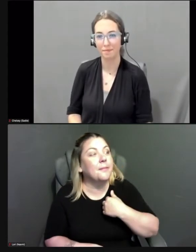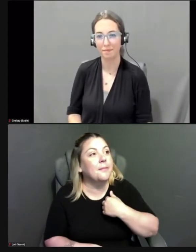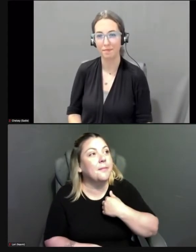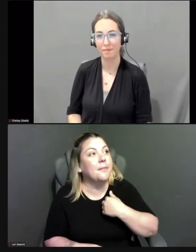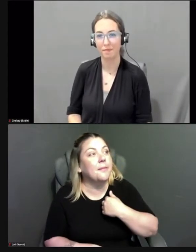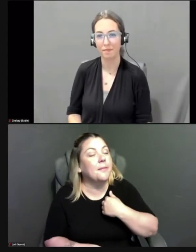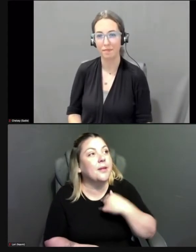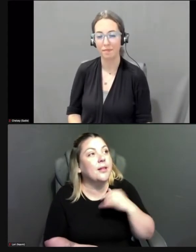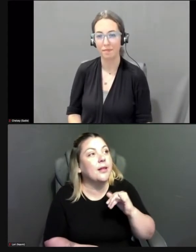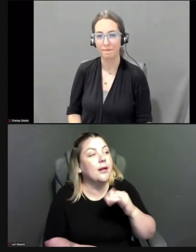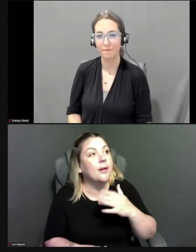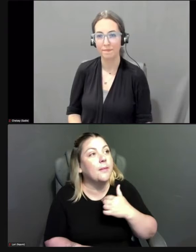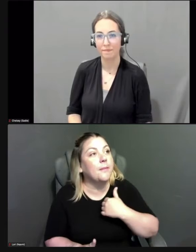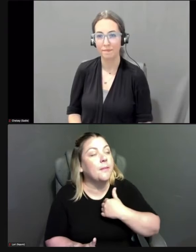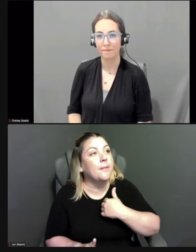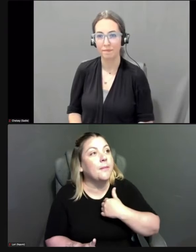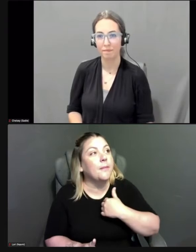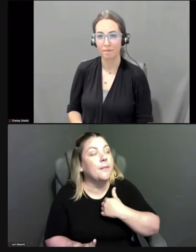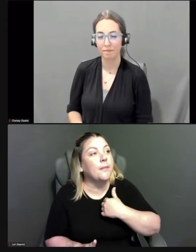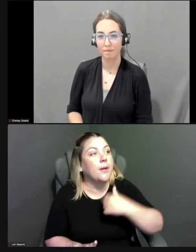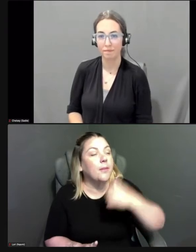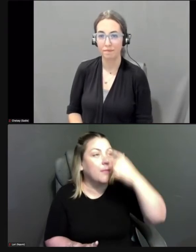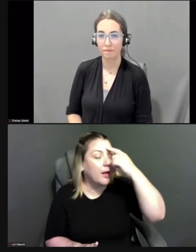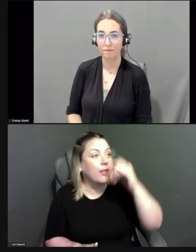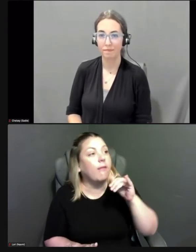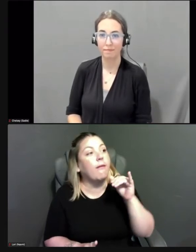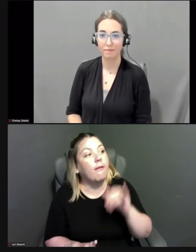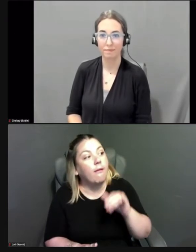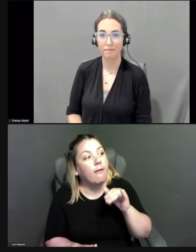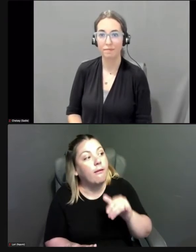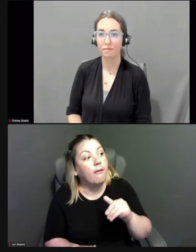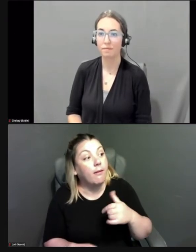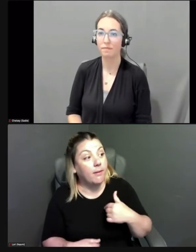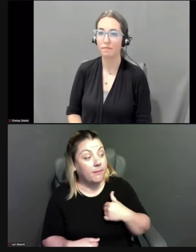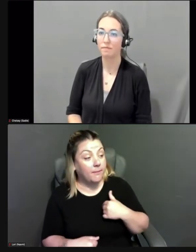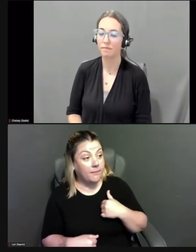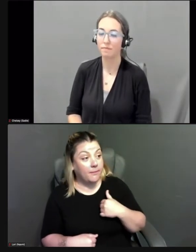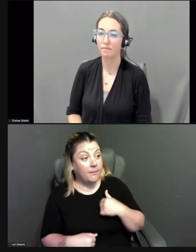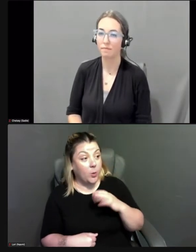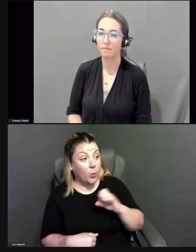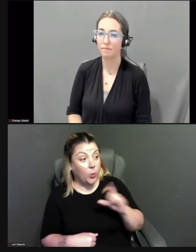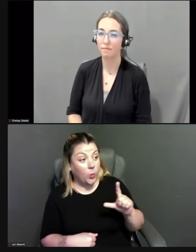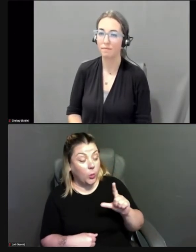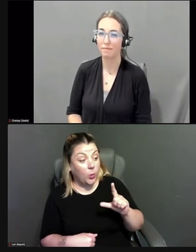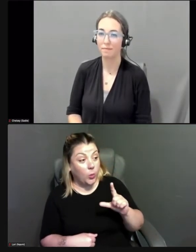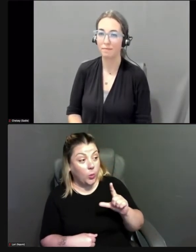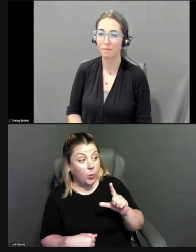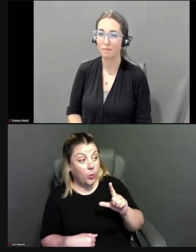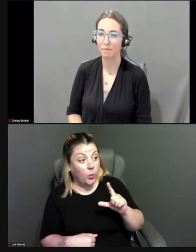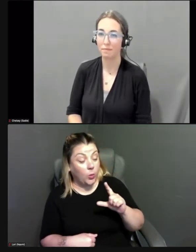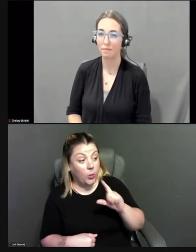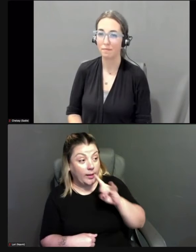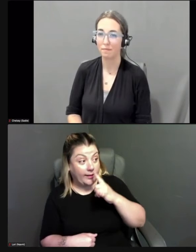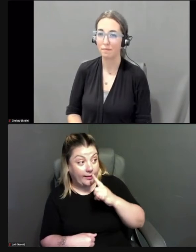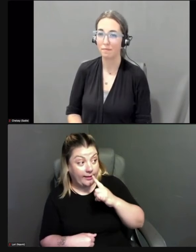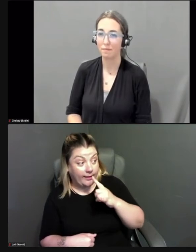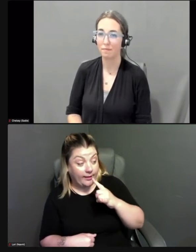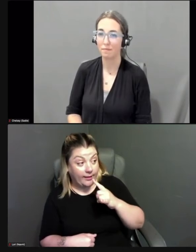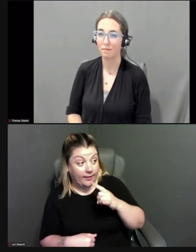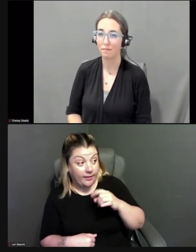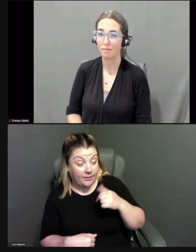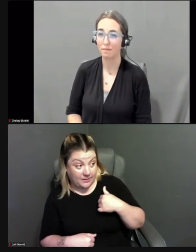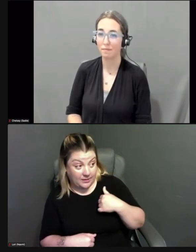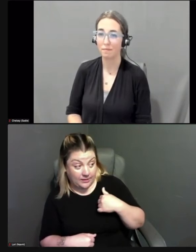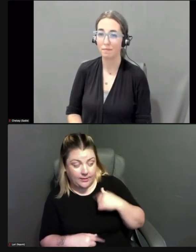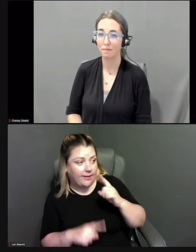like, oh, cool kids don't exercise or something like that. And I really, really think